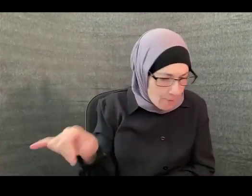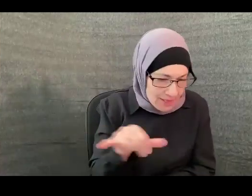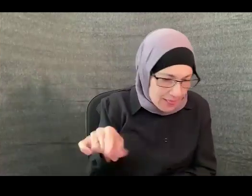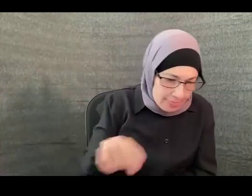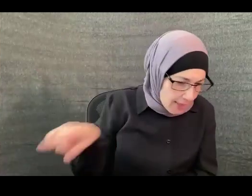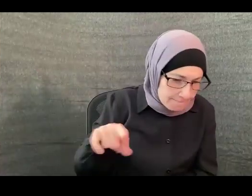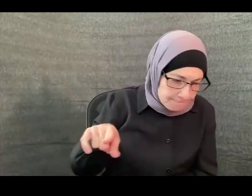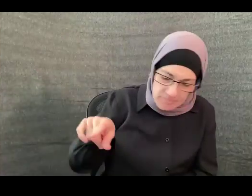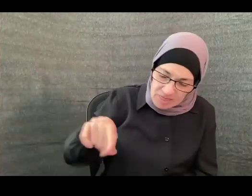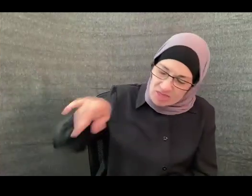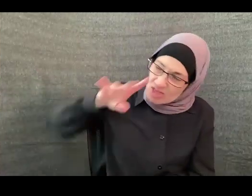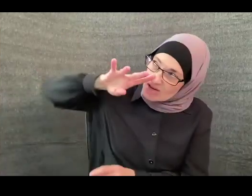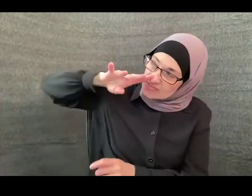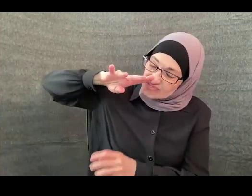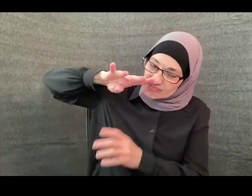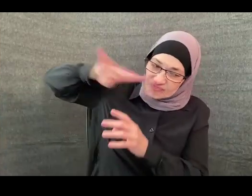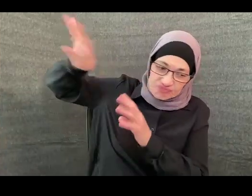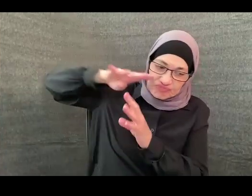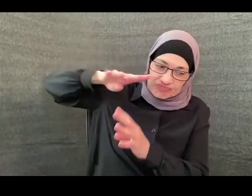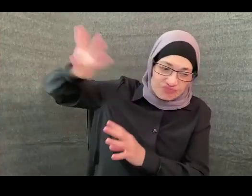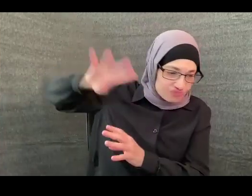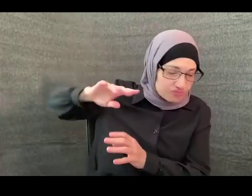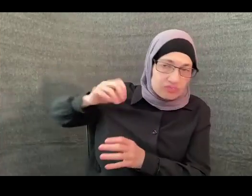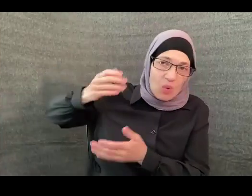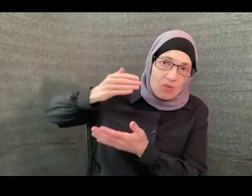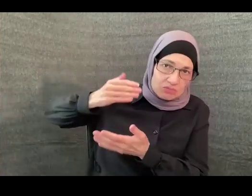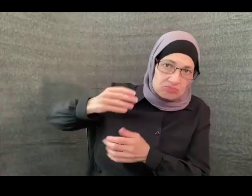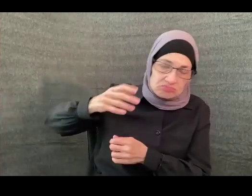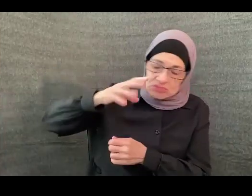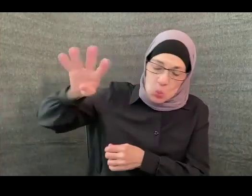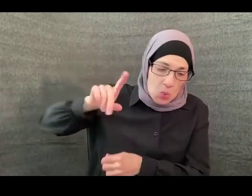And Allah would ignore them